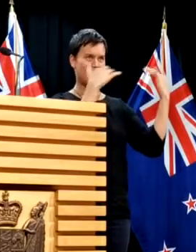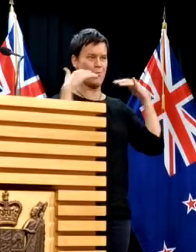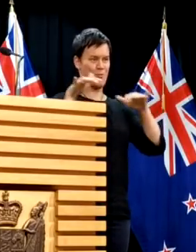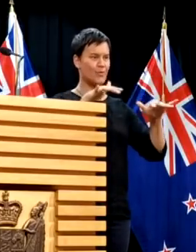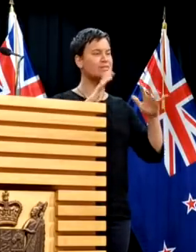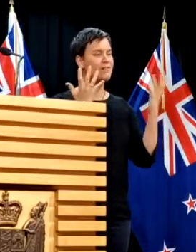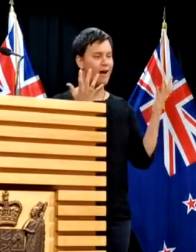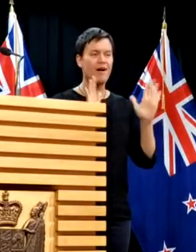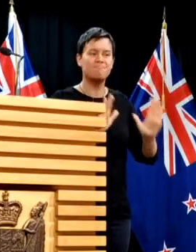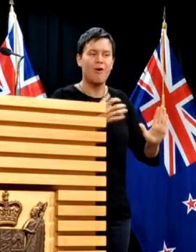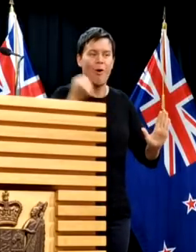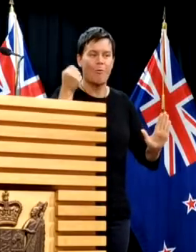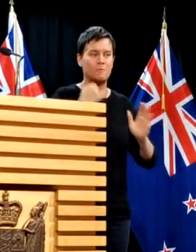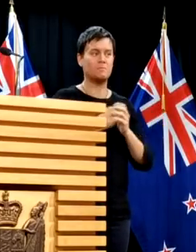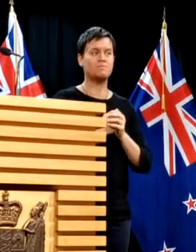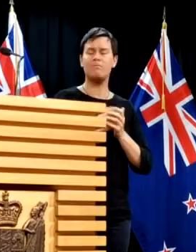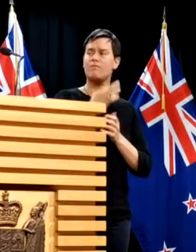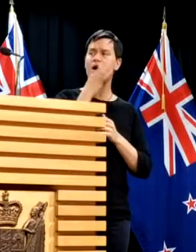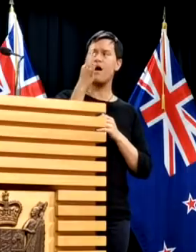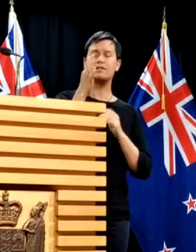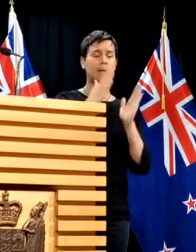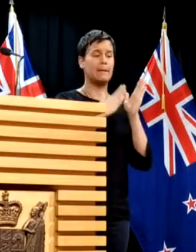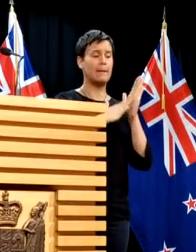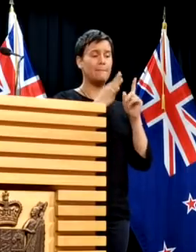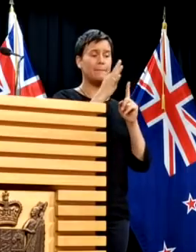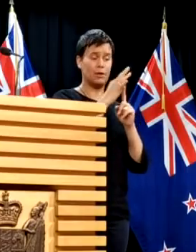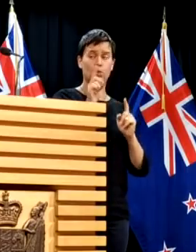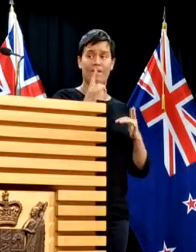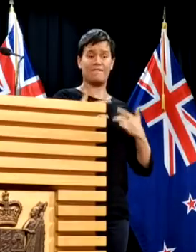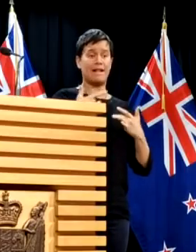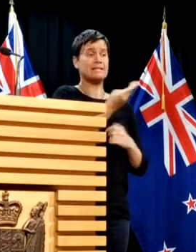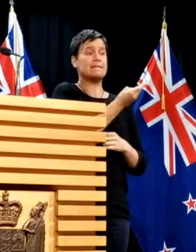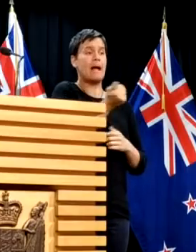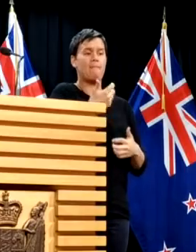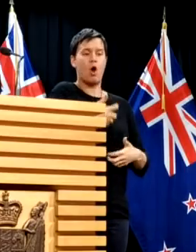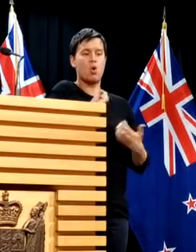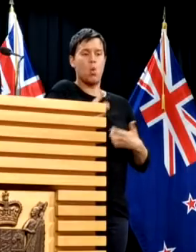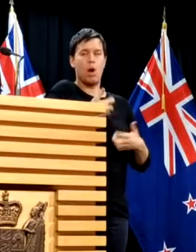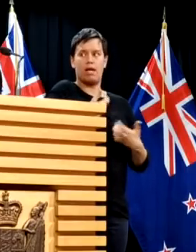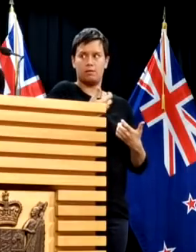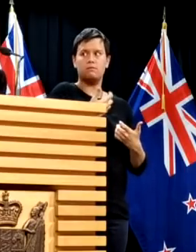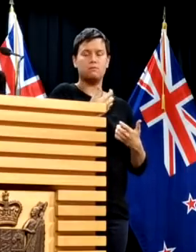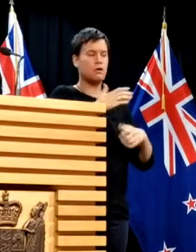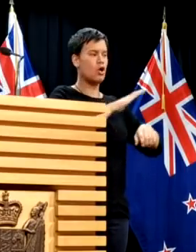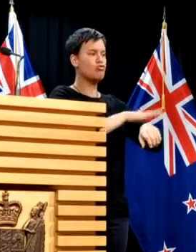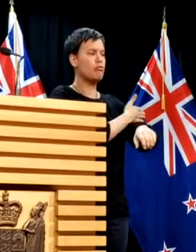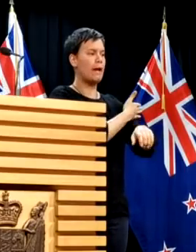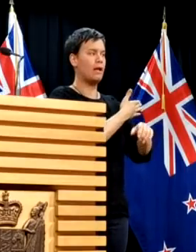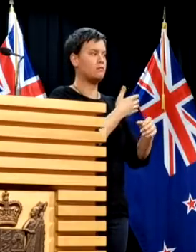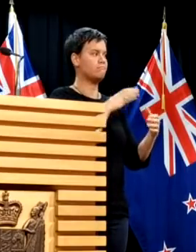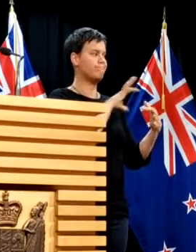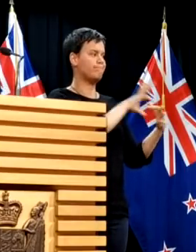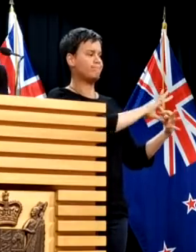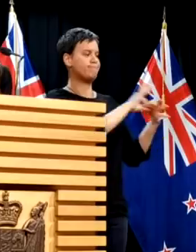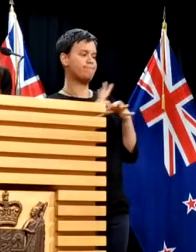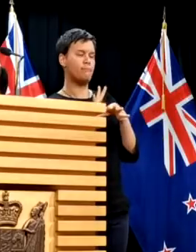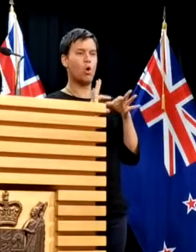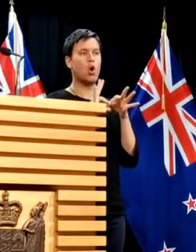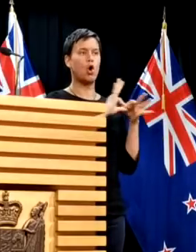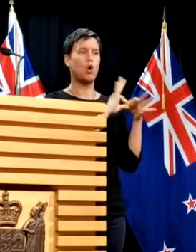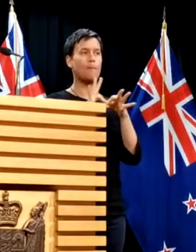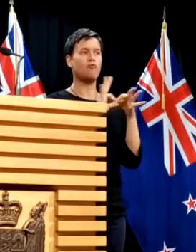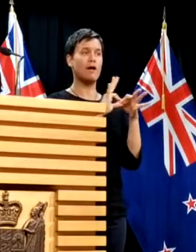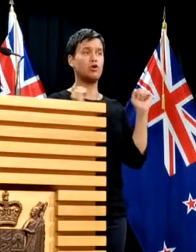Labor grassroots members or MPs that are annoyed that you have chosen to bring the Greens into government? No, I don't believe so. You